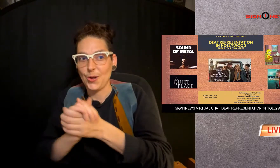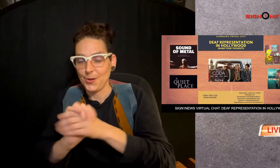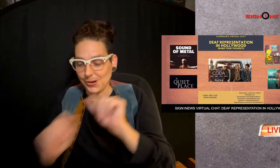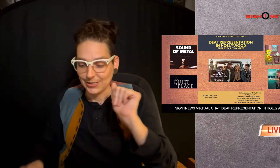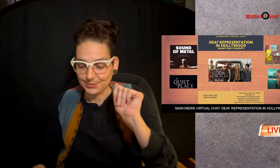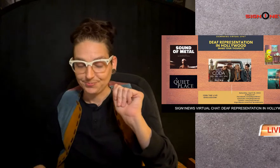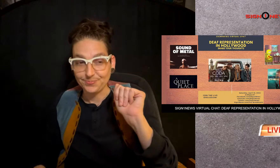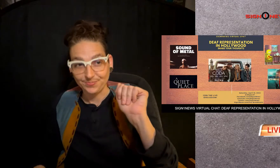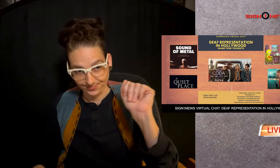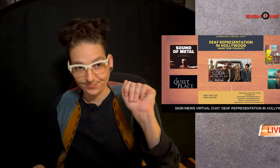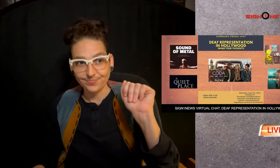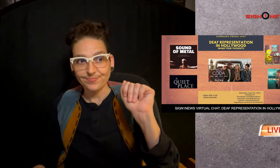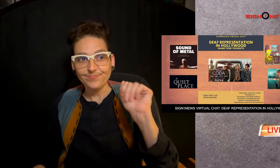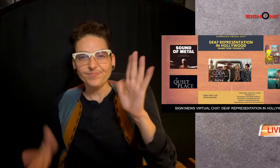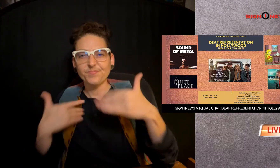All right.